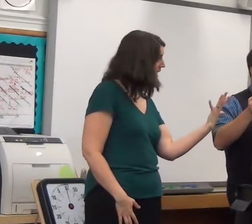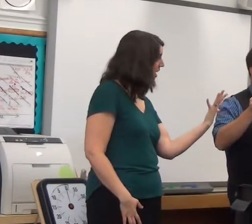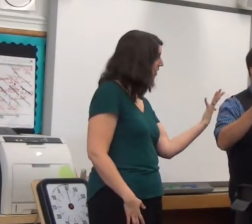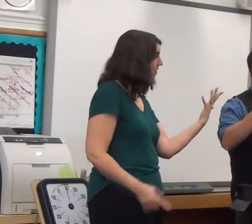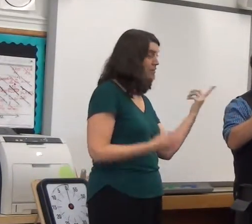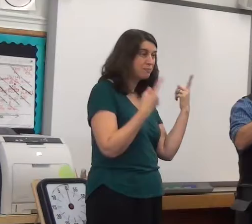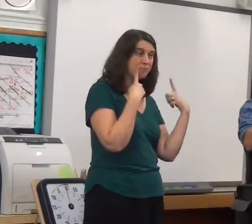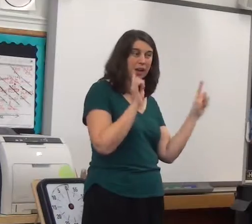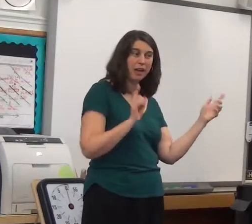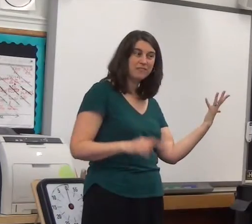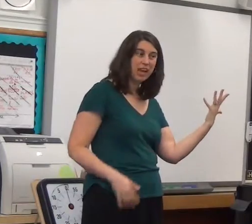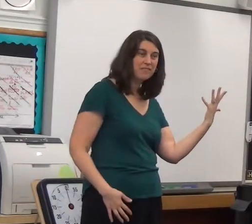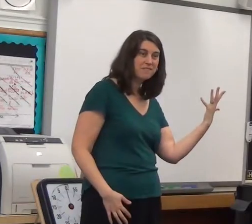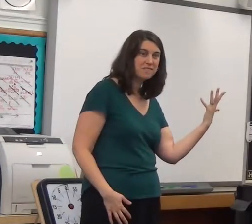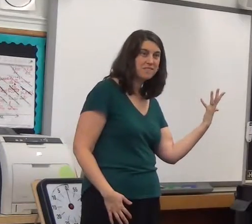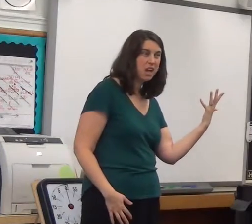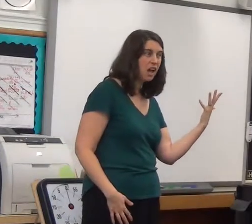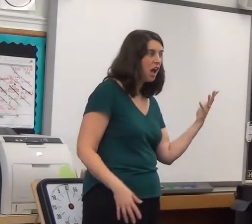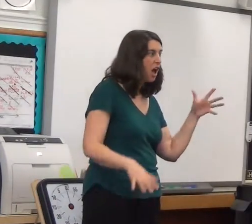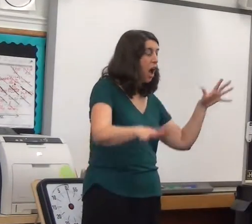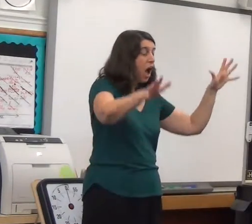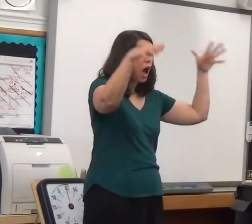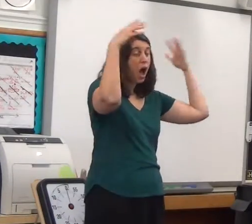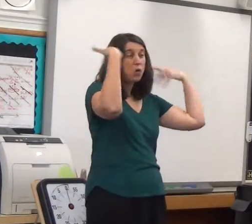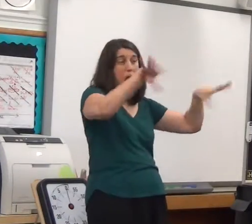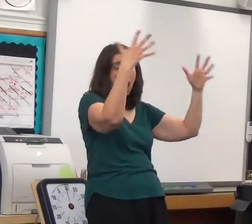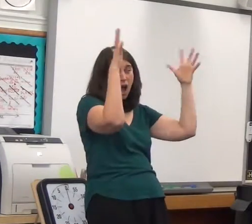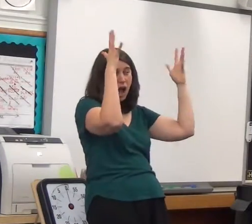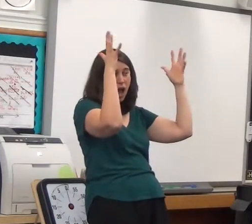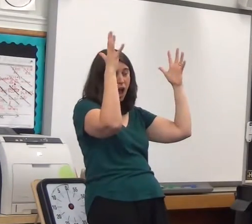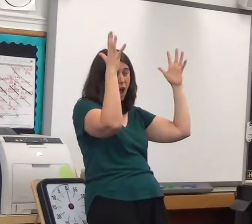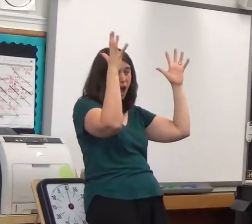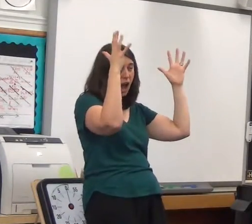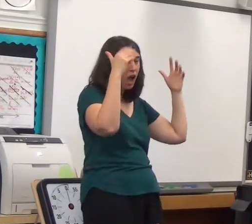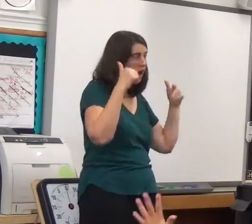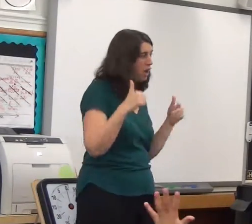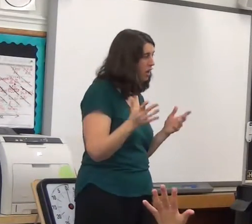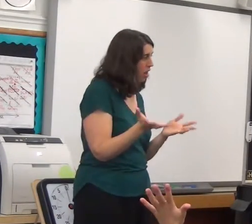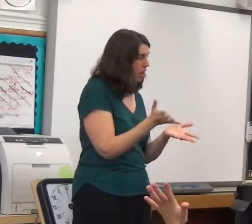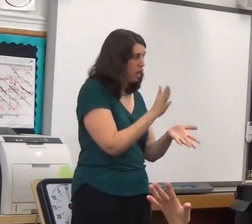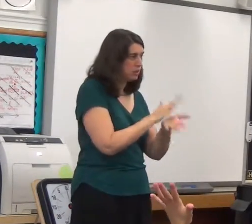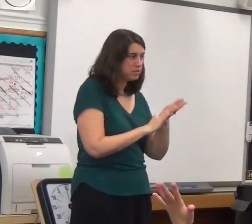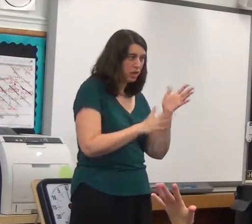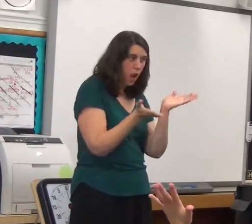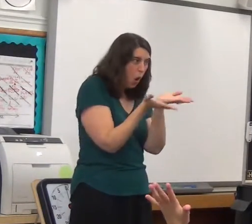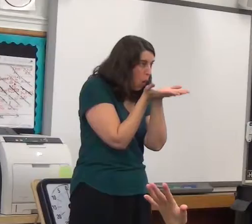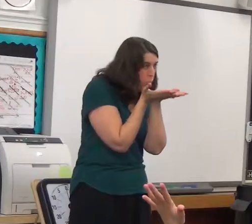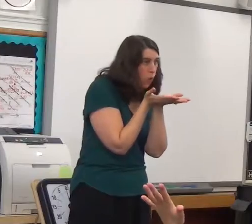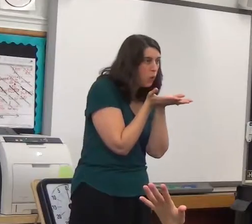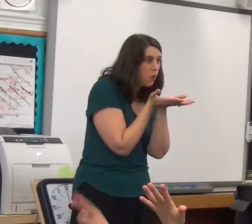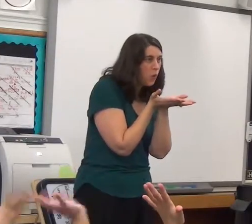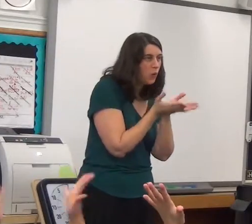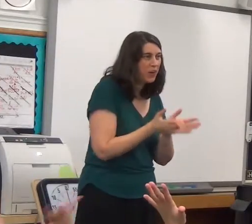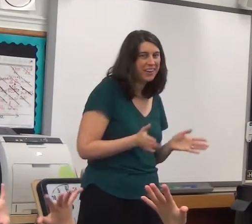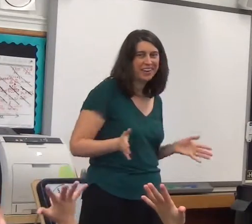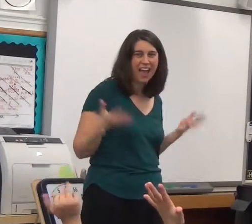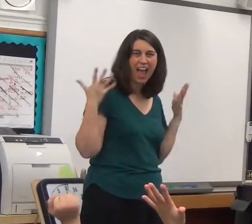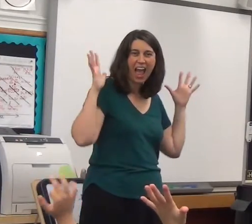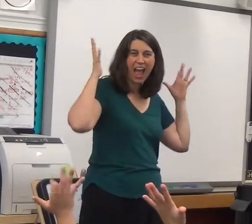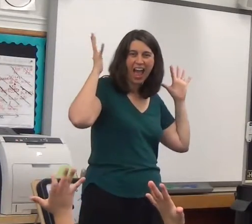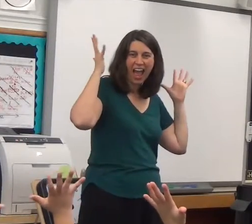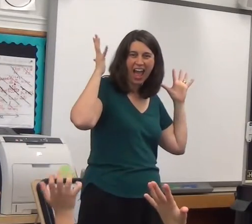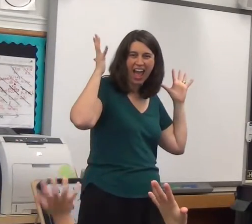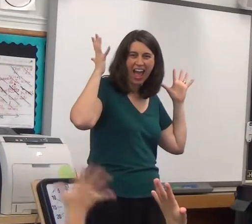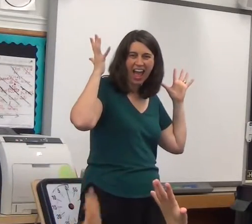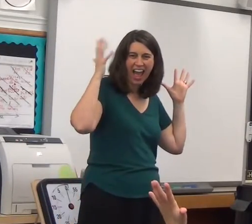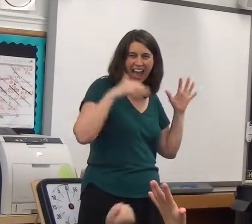1, 2, 3, 4, 5 cards. And everyone was so amazed when all the cards disappeared that everyone said,